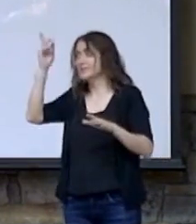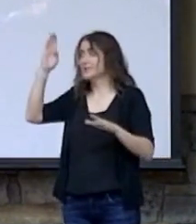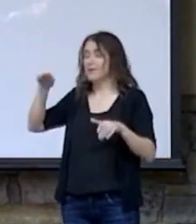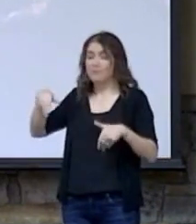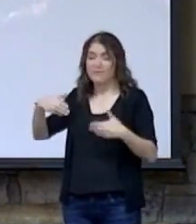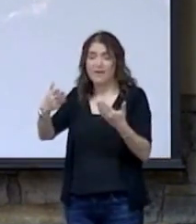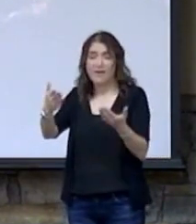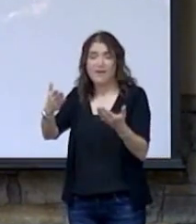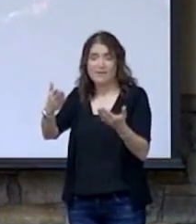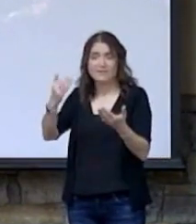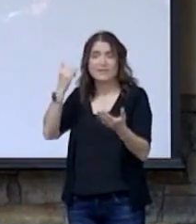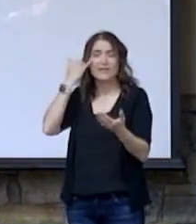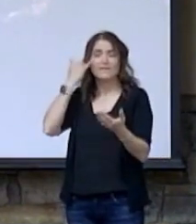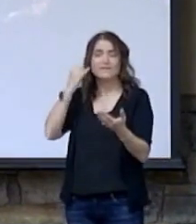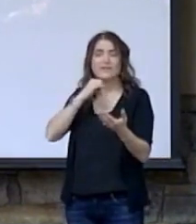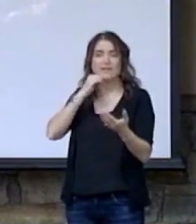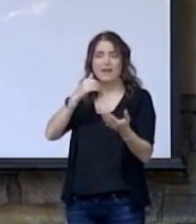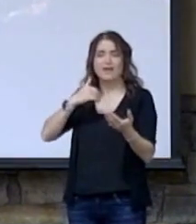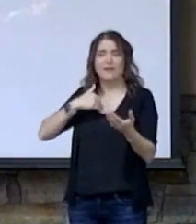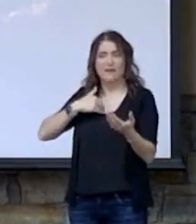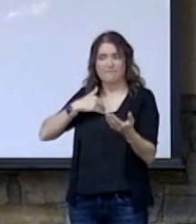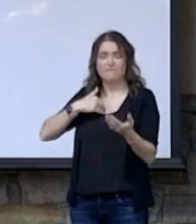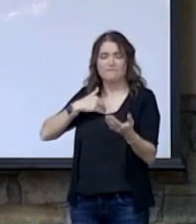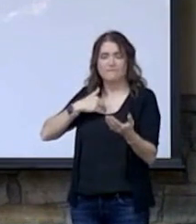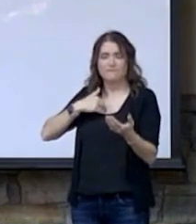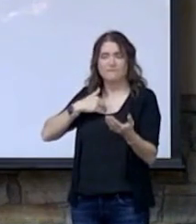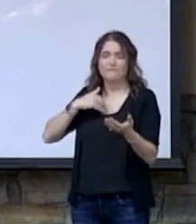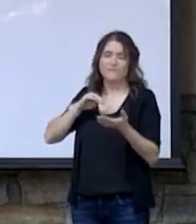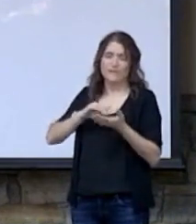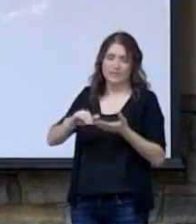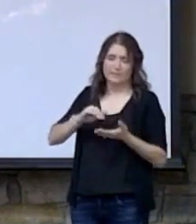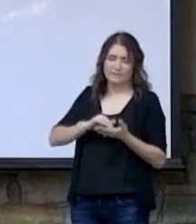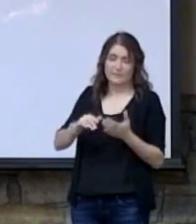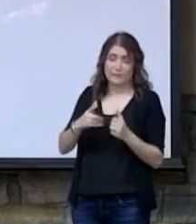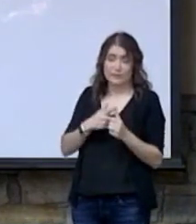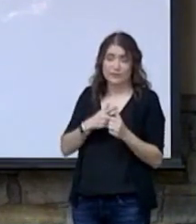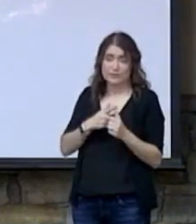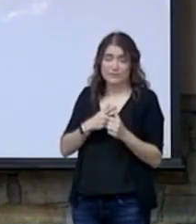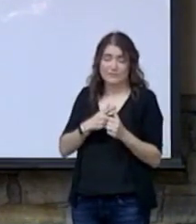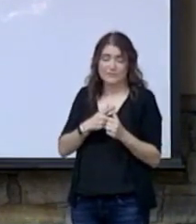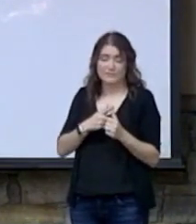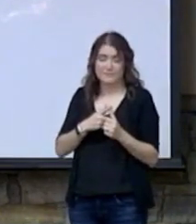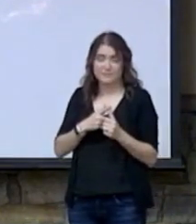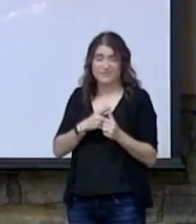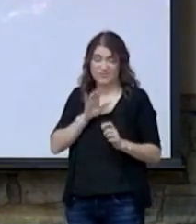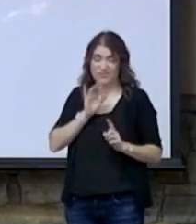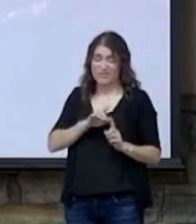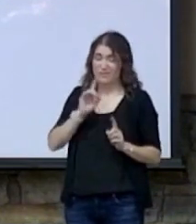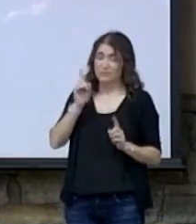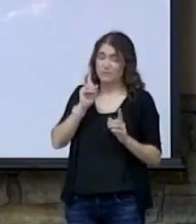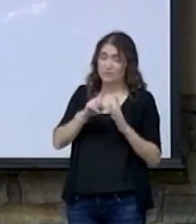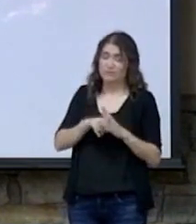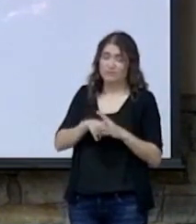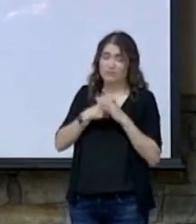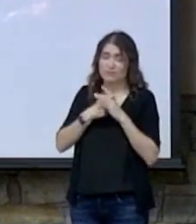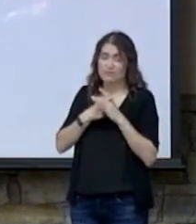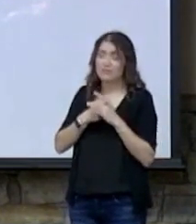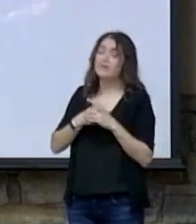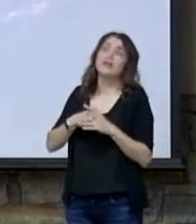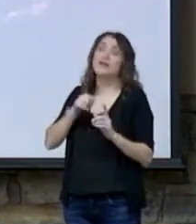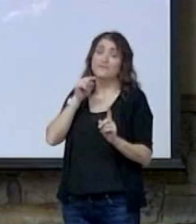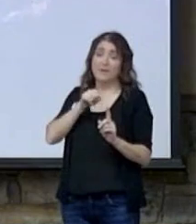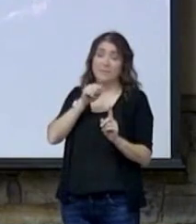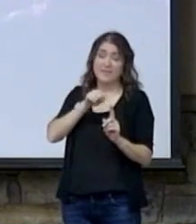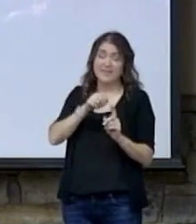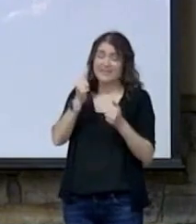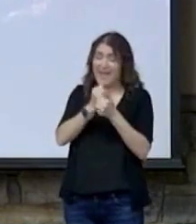without having this benefit or blessing of forgiveness first. This is where it all starts. From this, everything